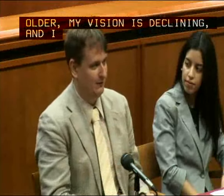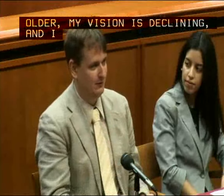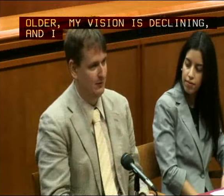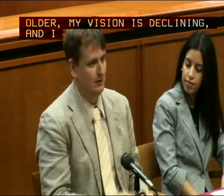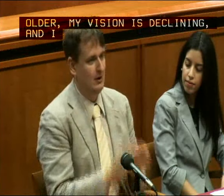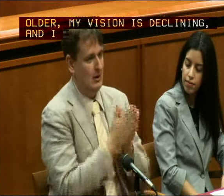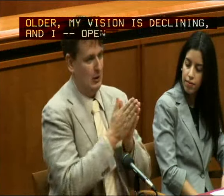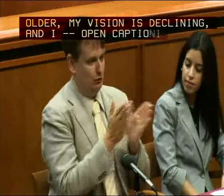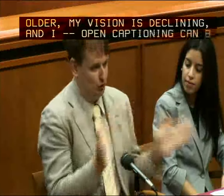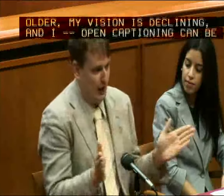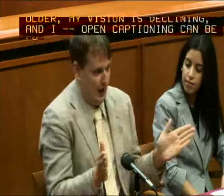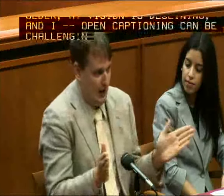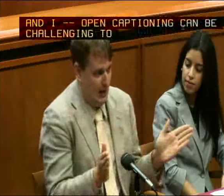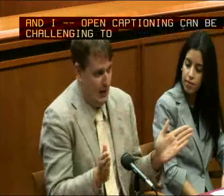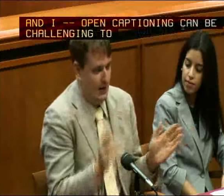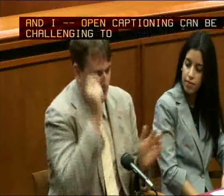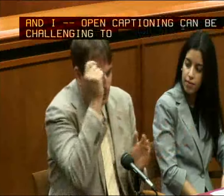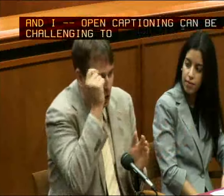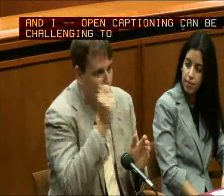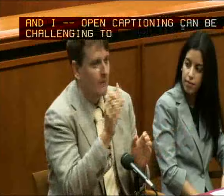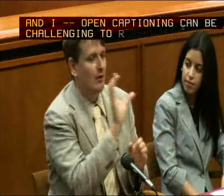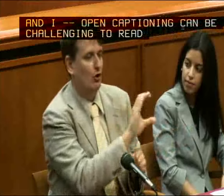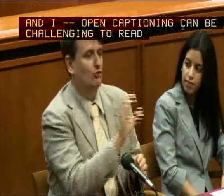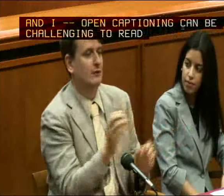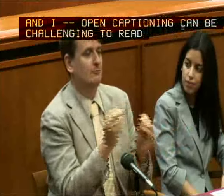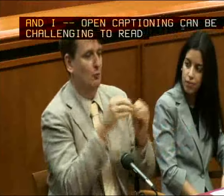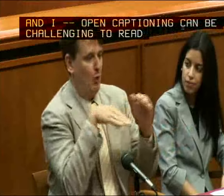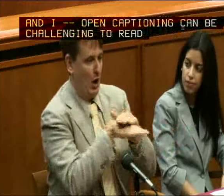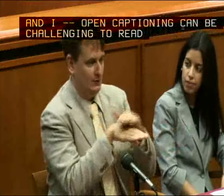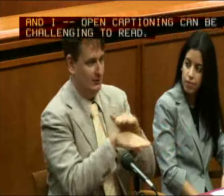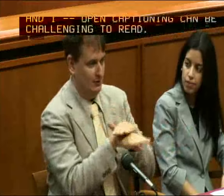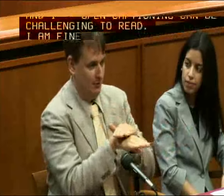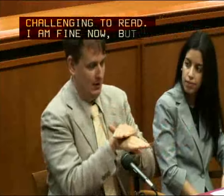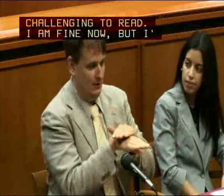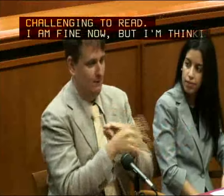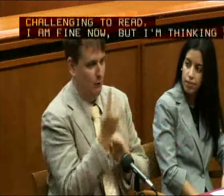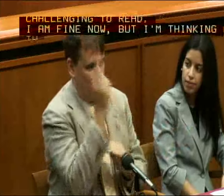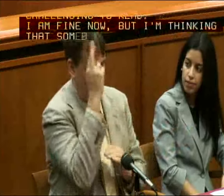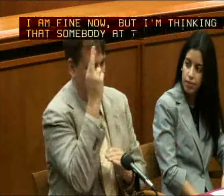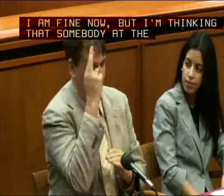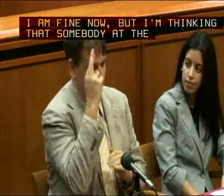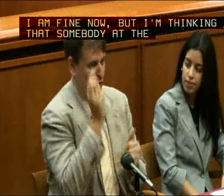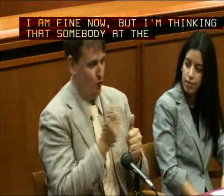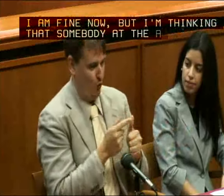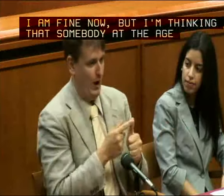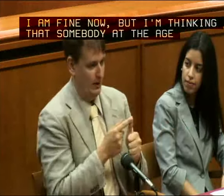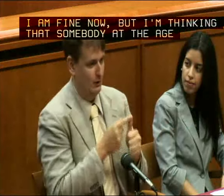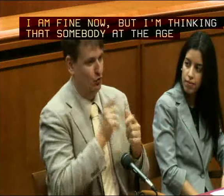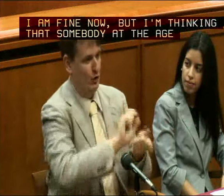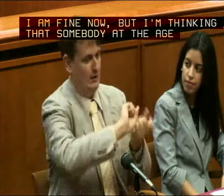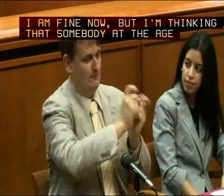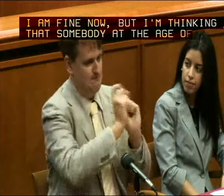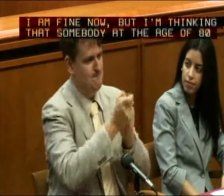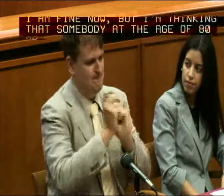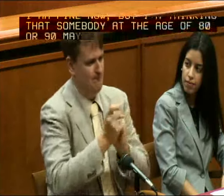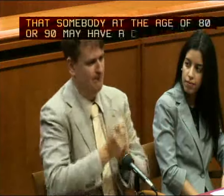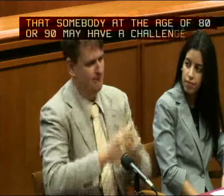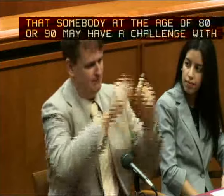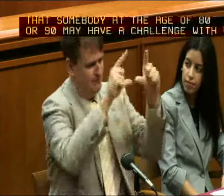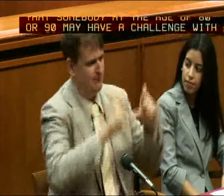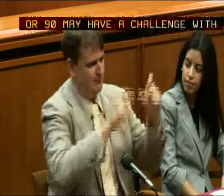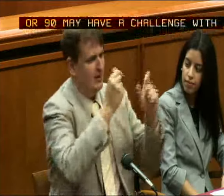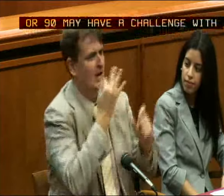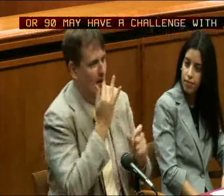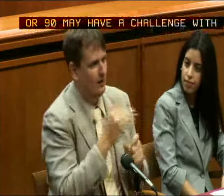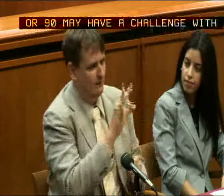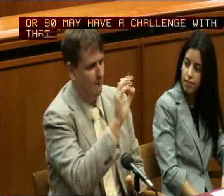I'm thinking somebody who's at the age of 80 or 90 may have a challenge with that. In general, theoretically speaking, closed captioning is more